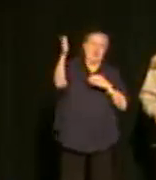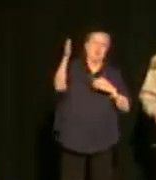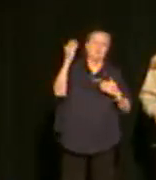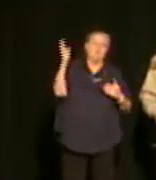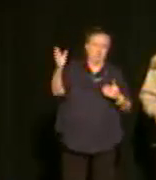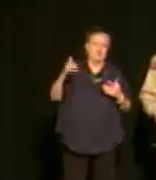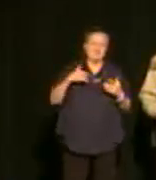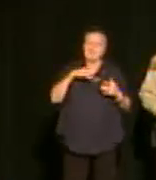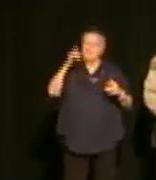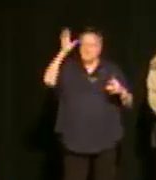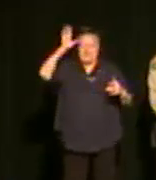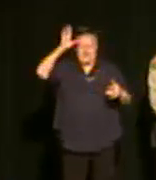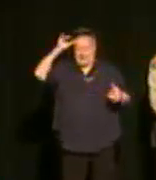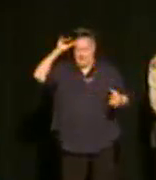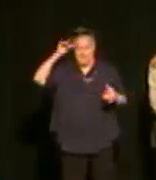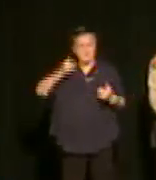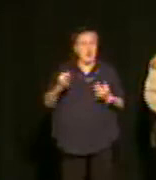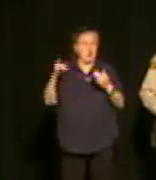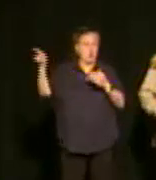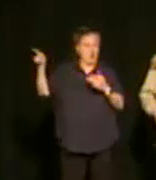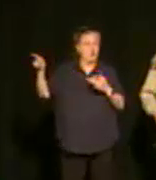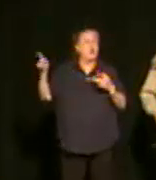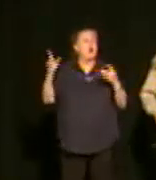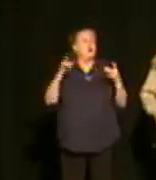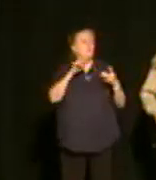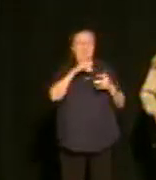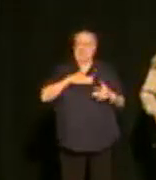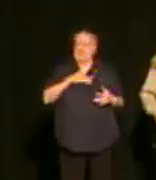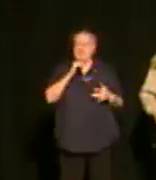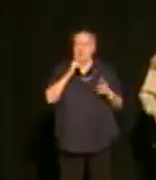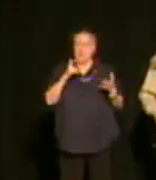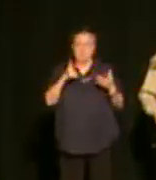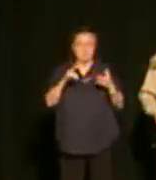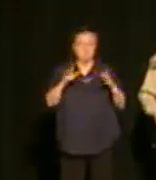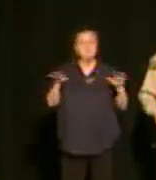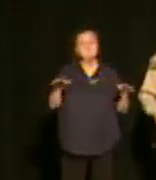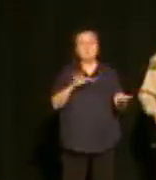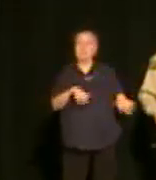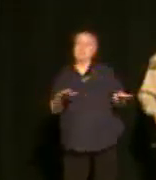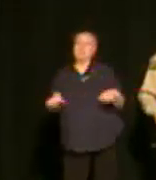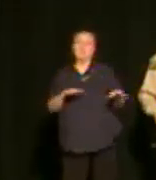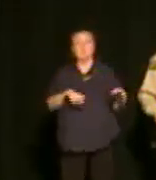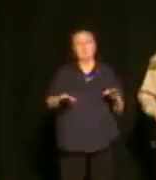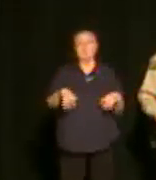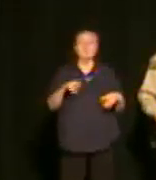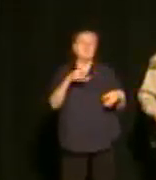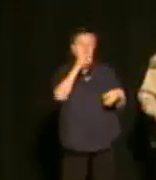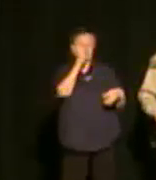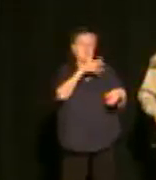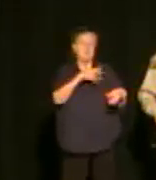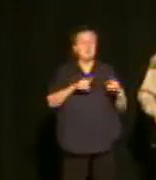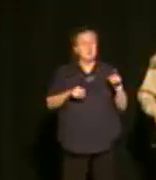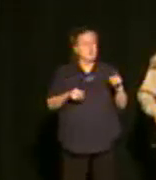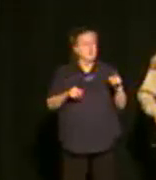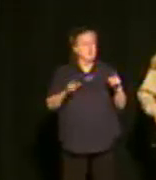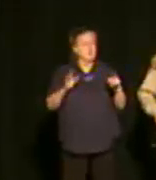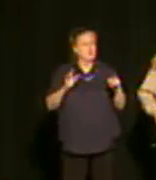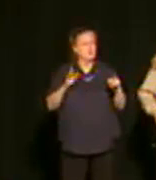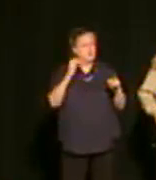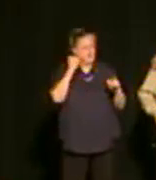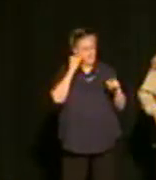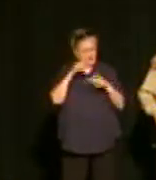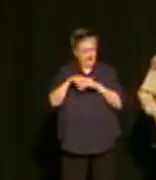a very stubborn fire. Please do not let your guard down or be complacent. If you are in